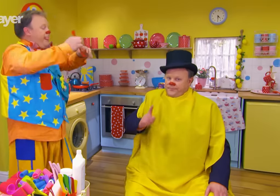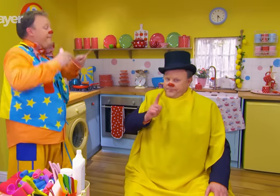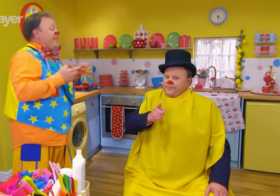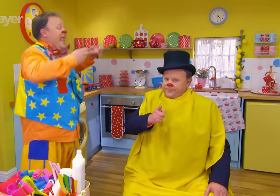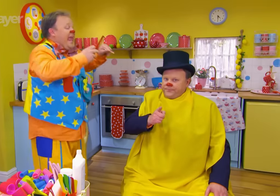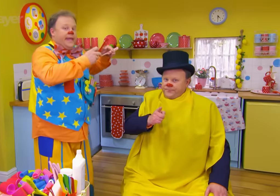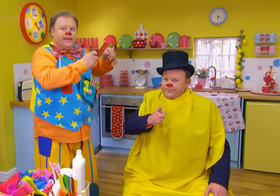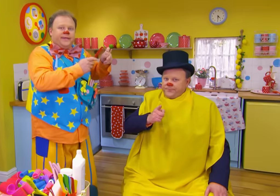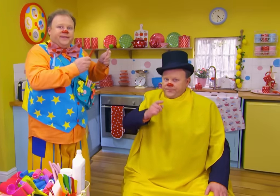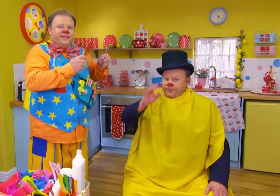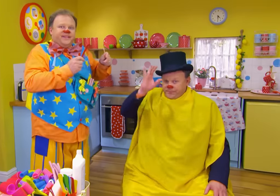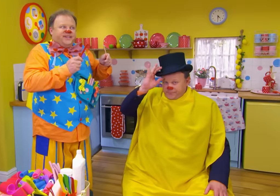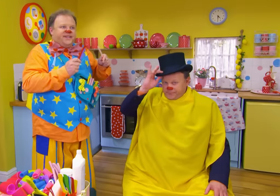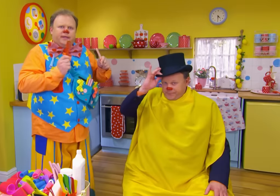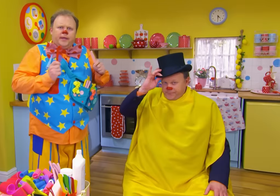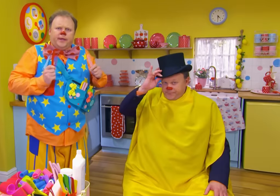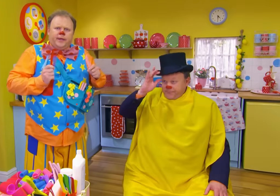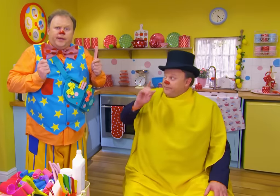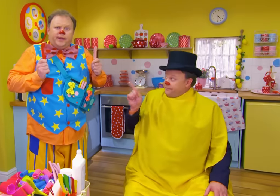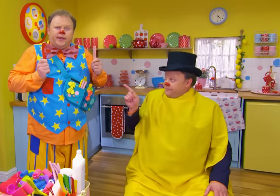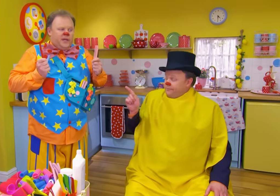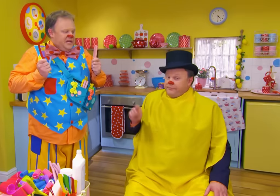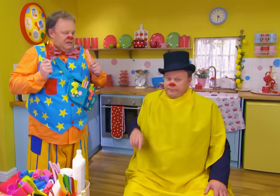Tumble, remember to offer your customer a drink.